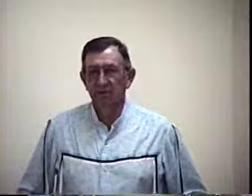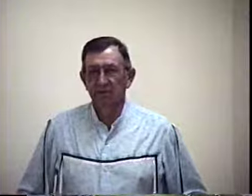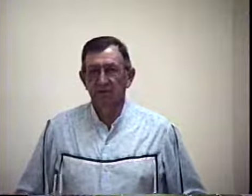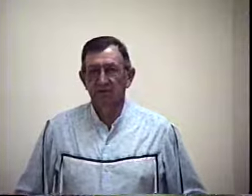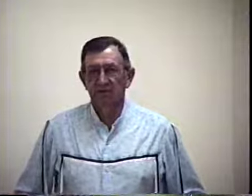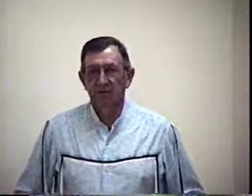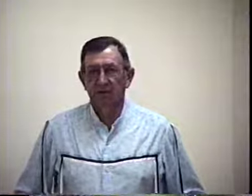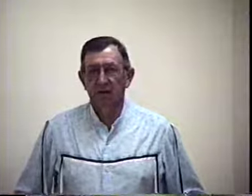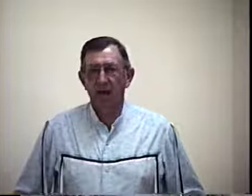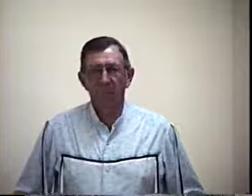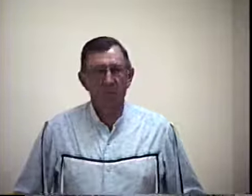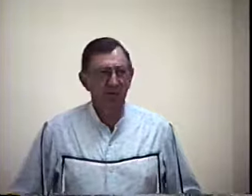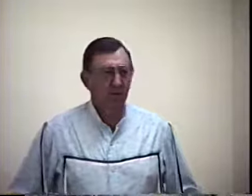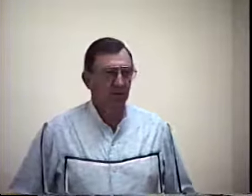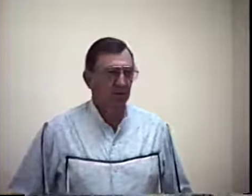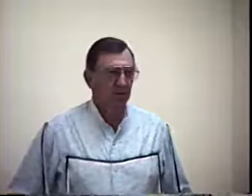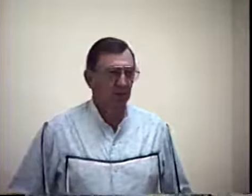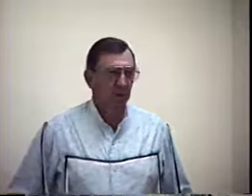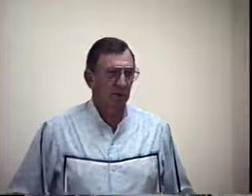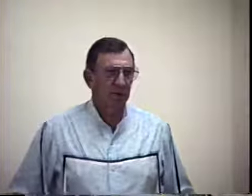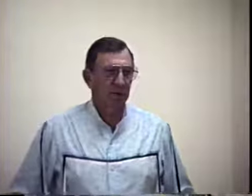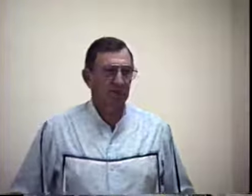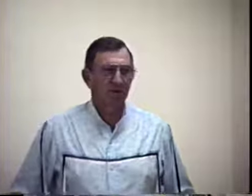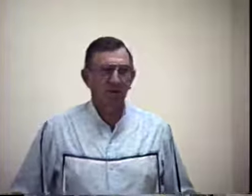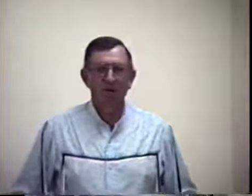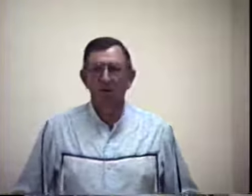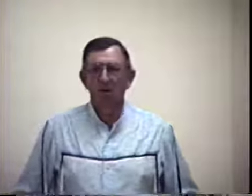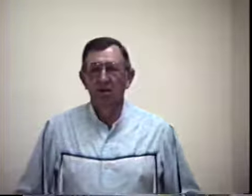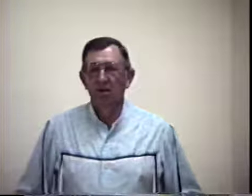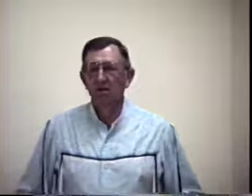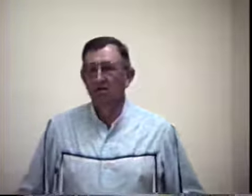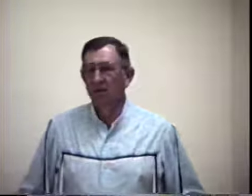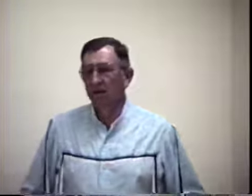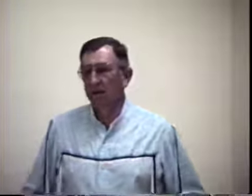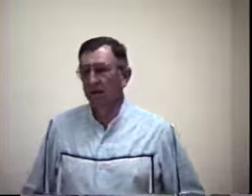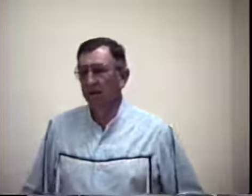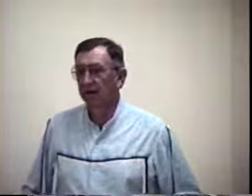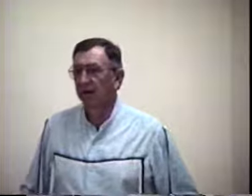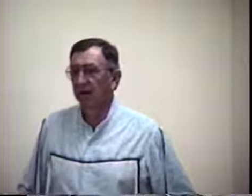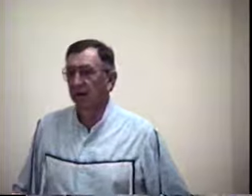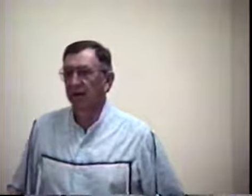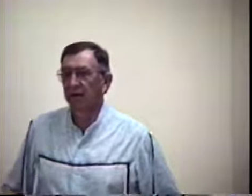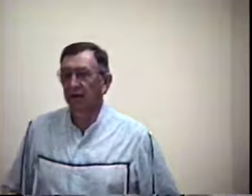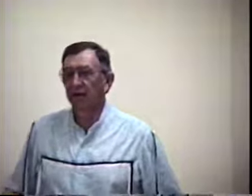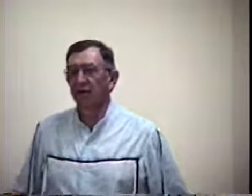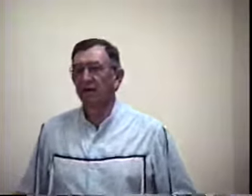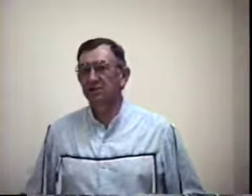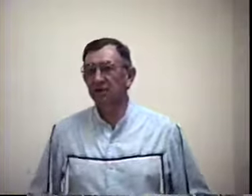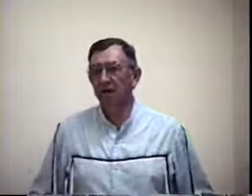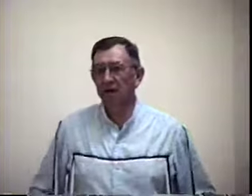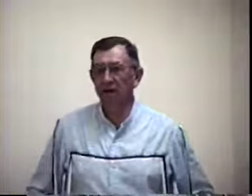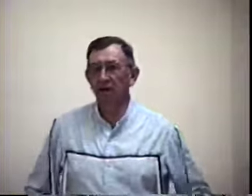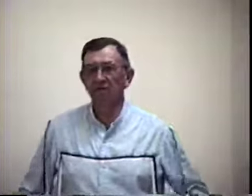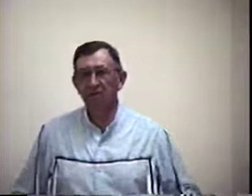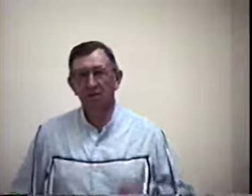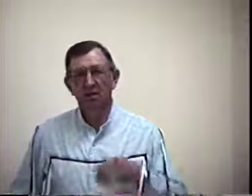was capable to be able to pass on a storytelling, an Indian heritage,